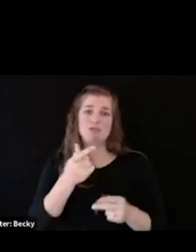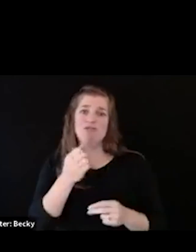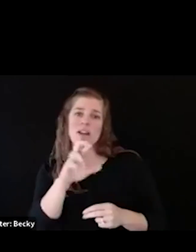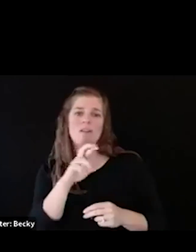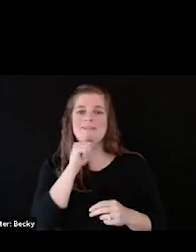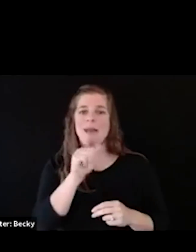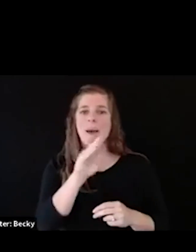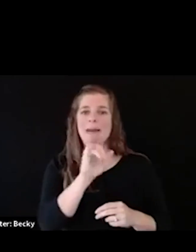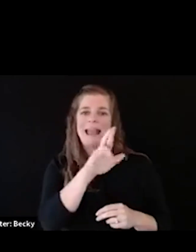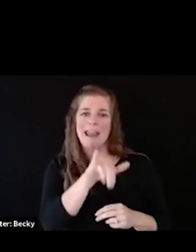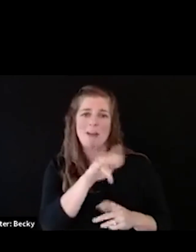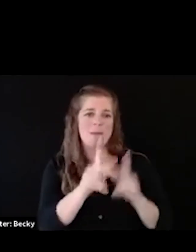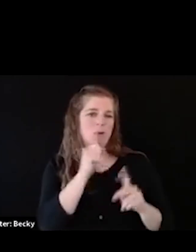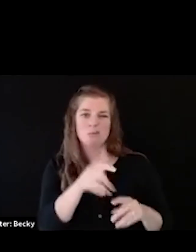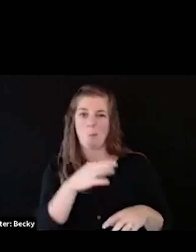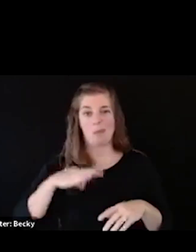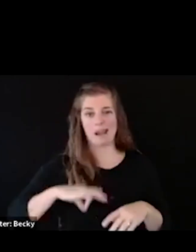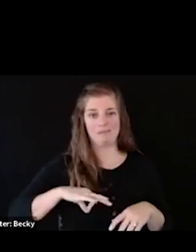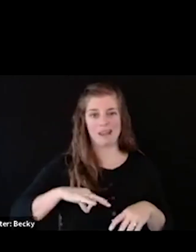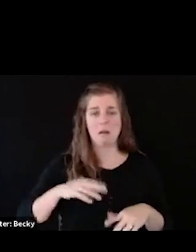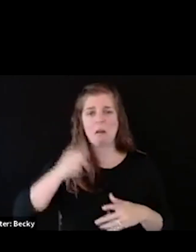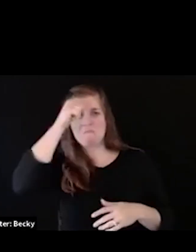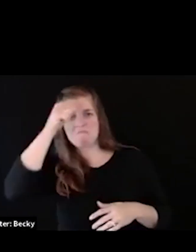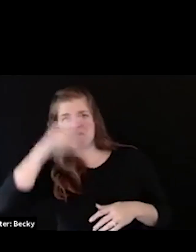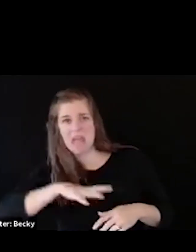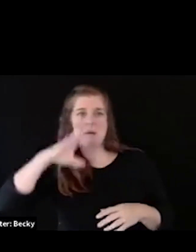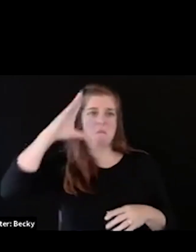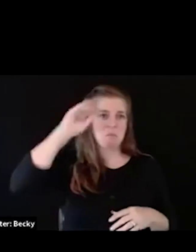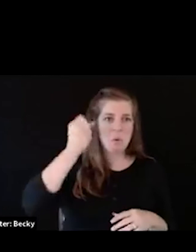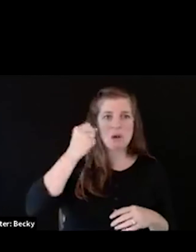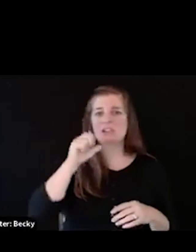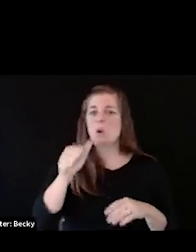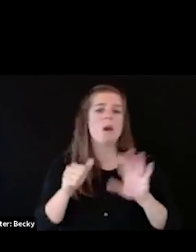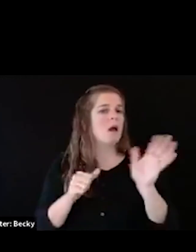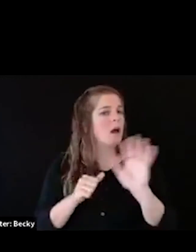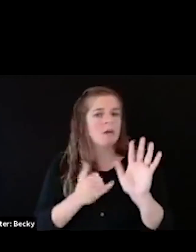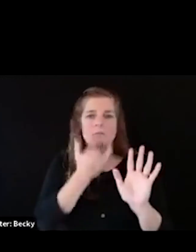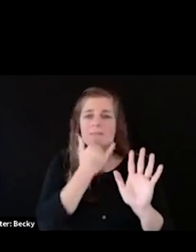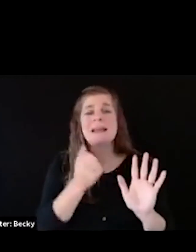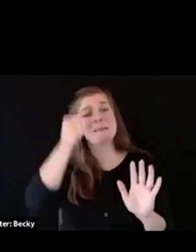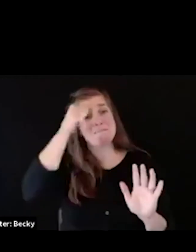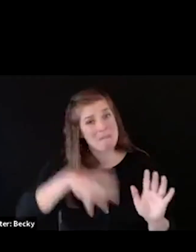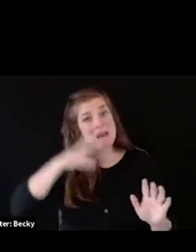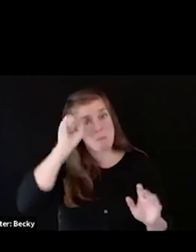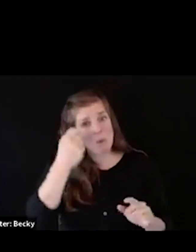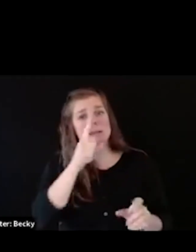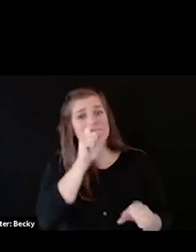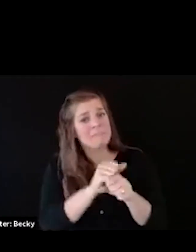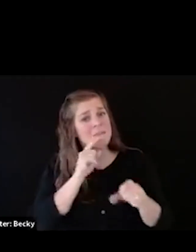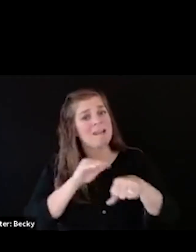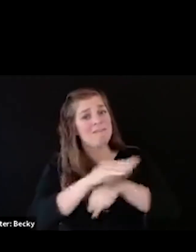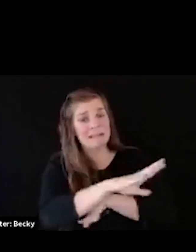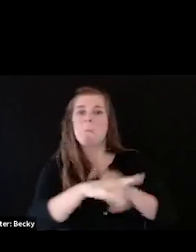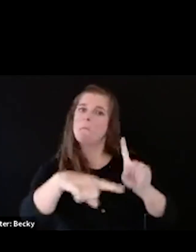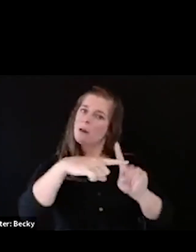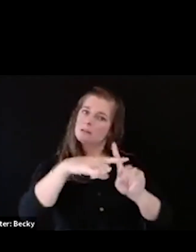men and boys not so much. This is completely mistaken, because men and boys have been profoundly affected in an extremely positive way by women's